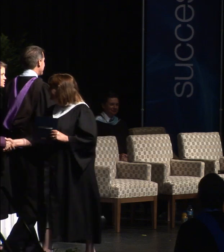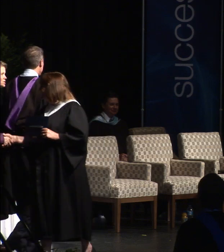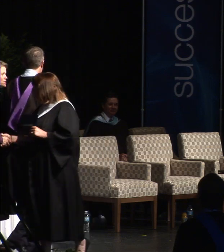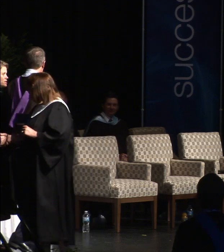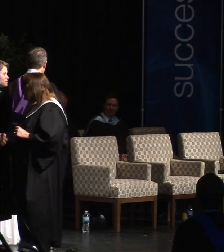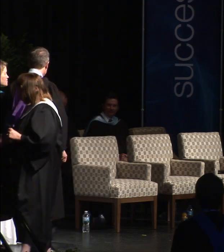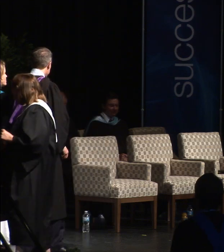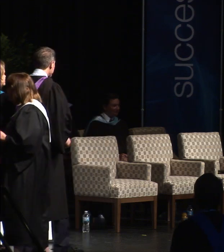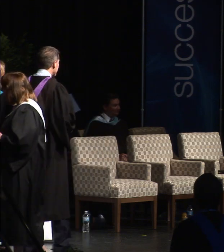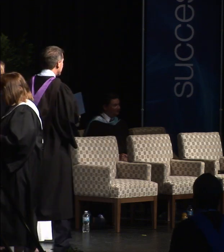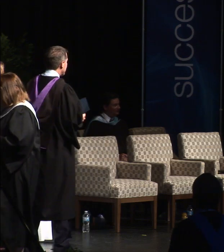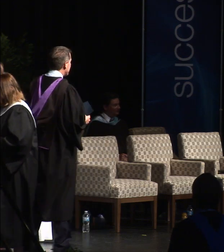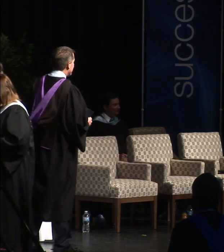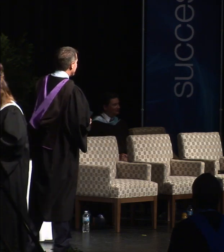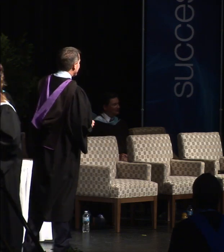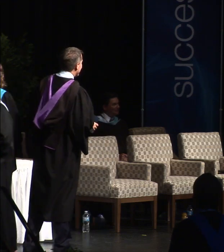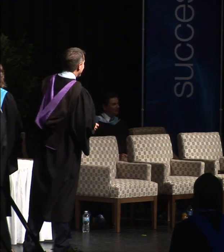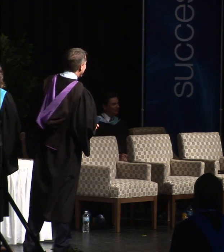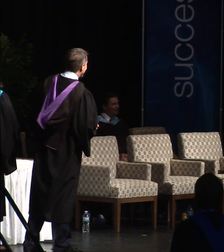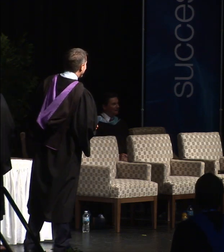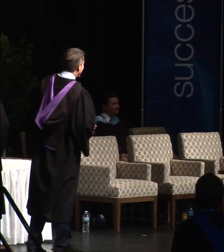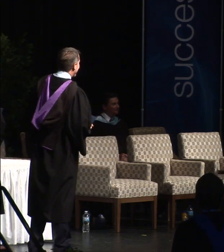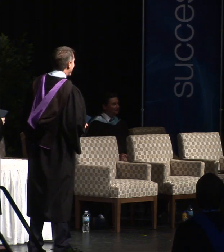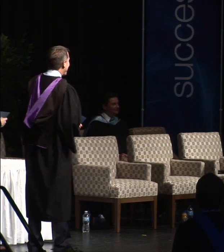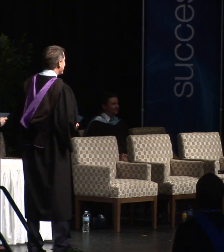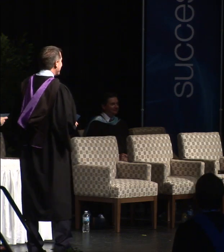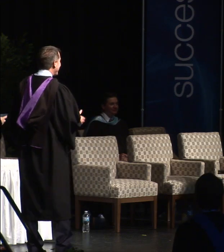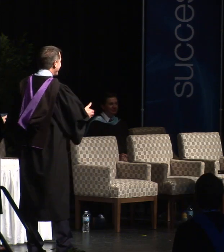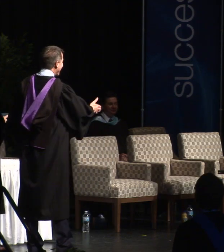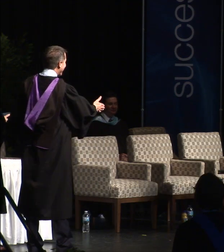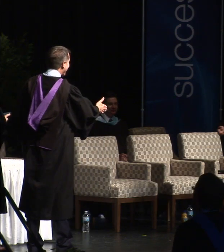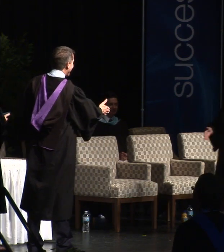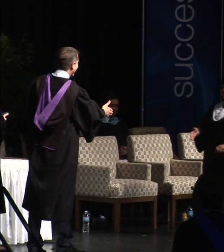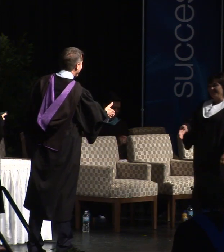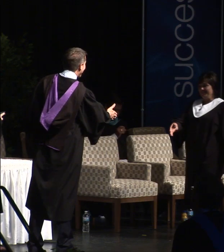Regina Michelle Muse, honors.